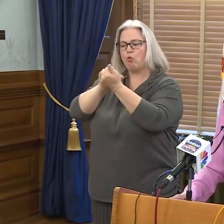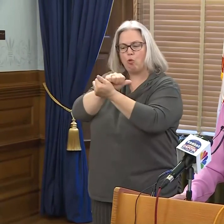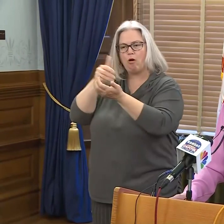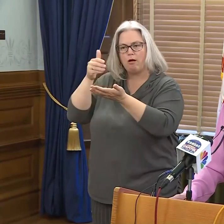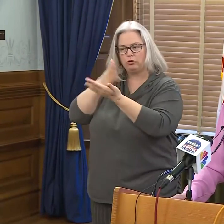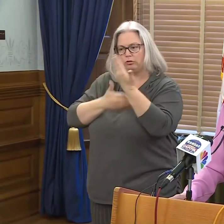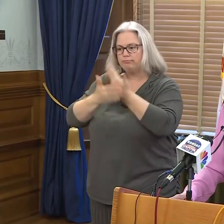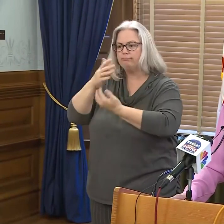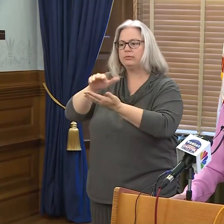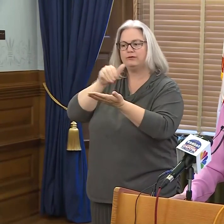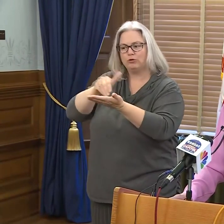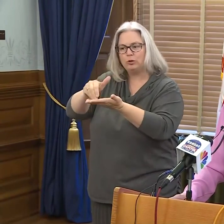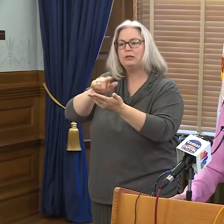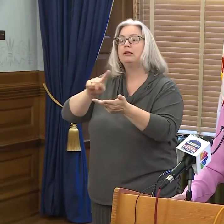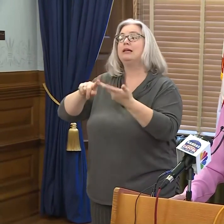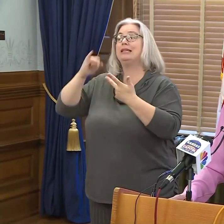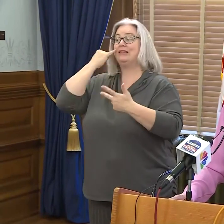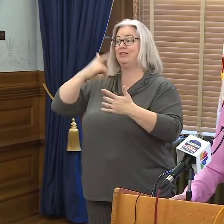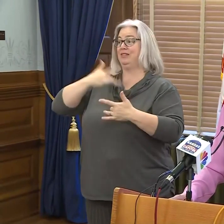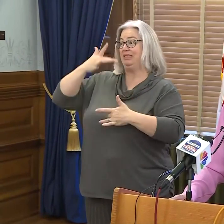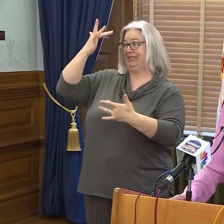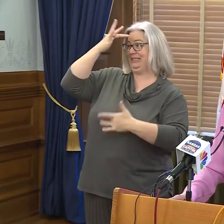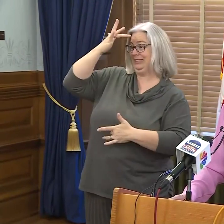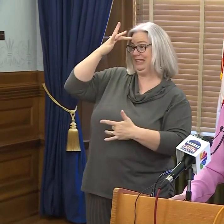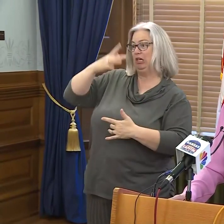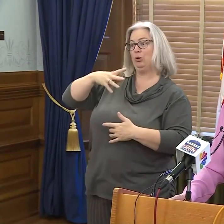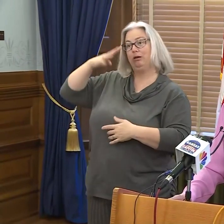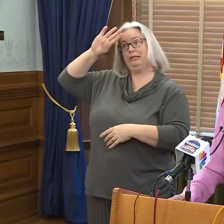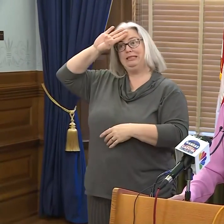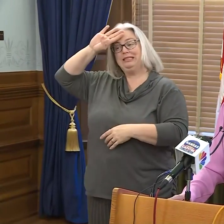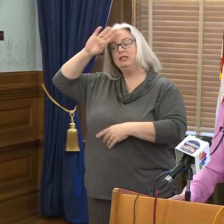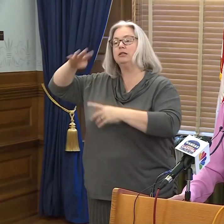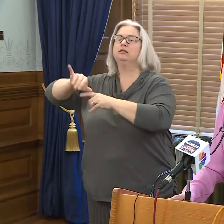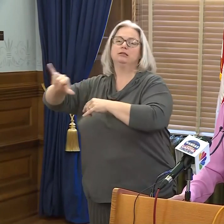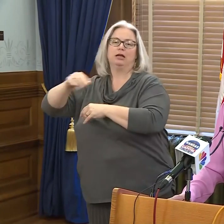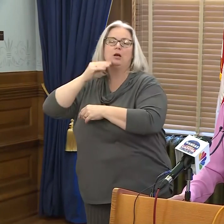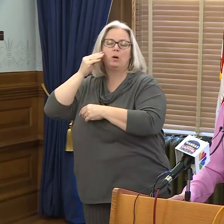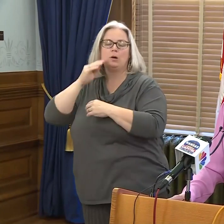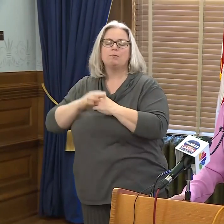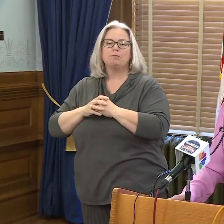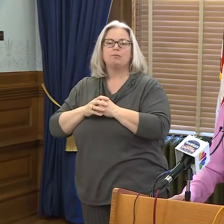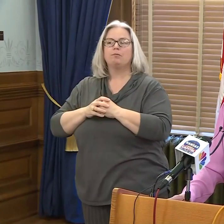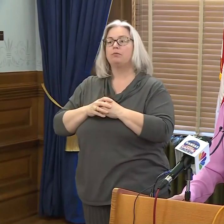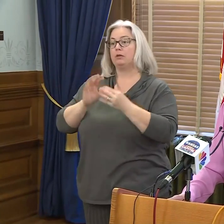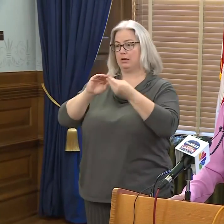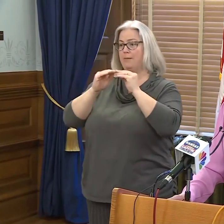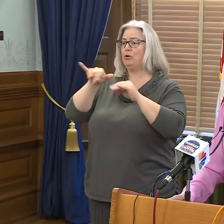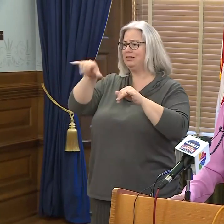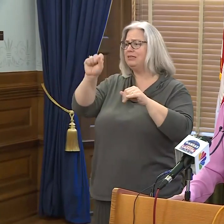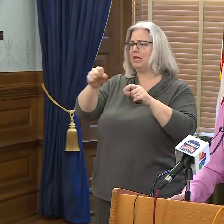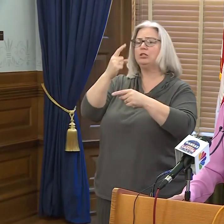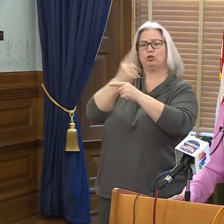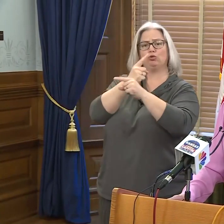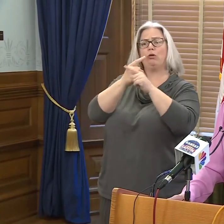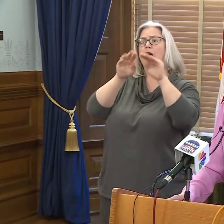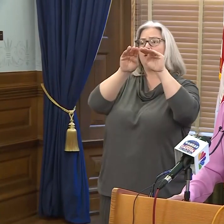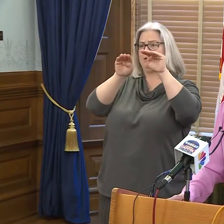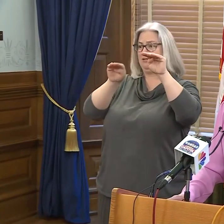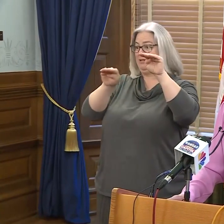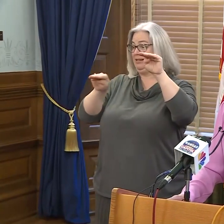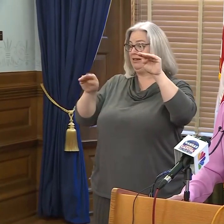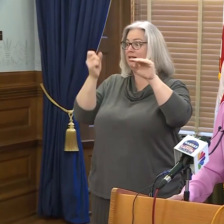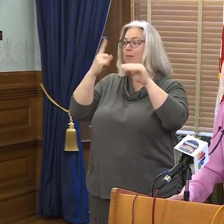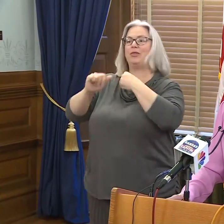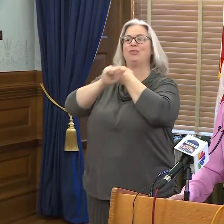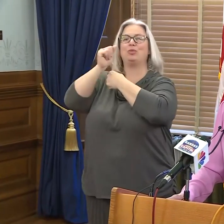frequently, and stay home if feeling sick or running a temperature. The trend lines are going in the right direction, but